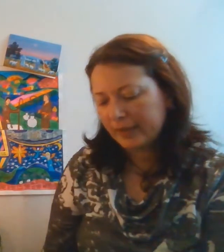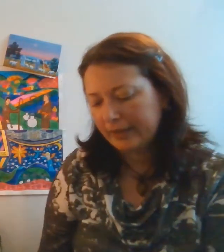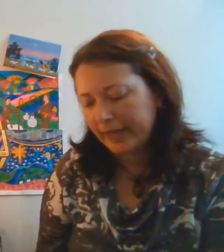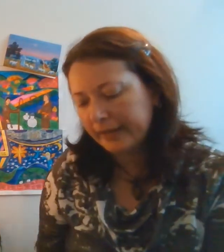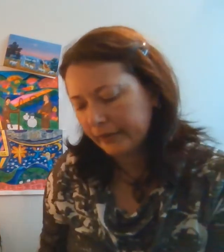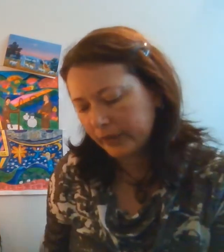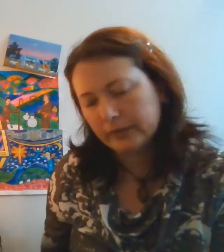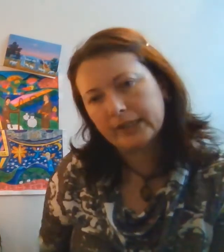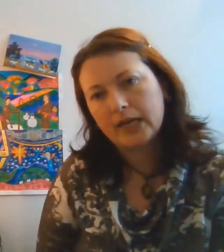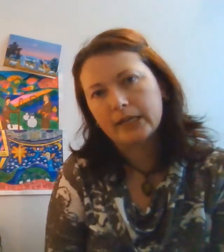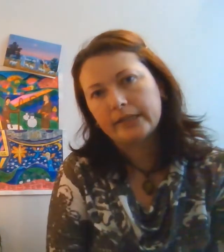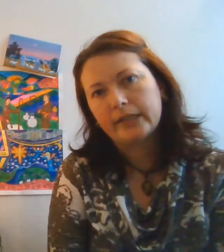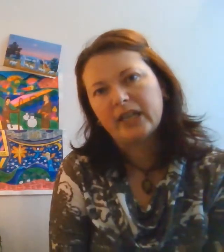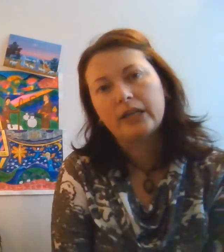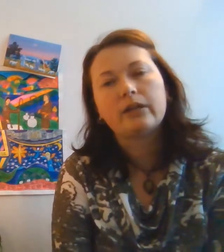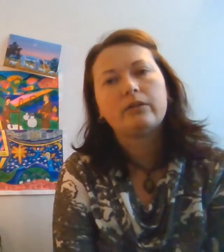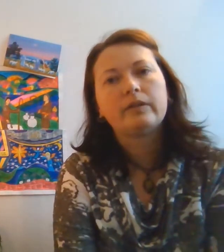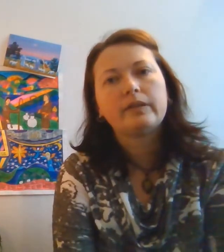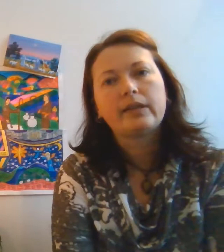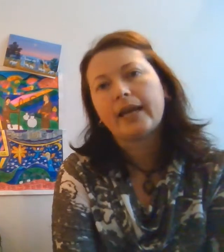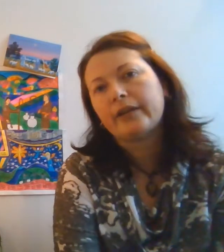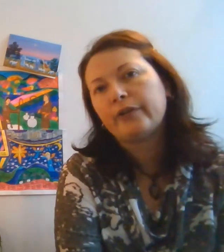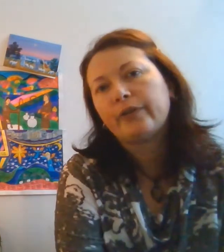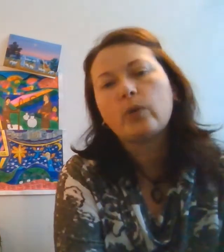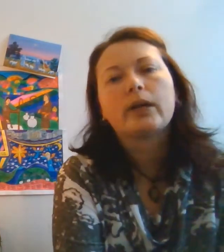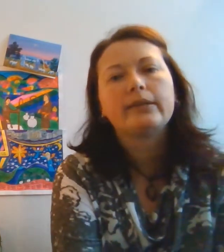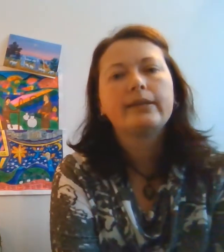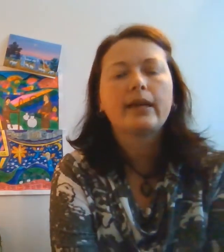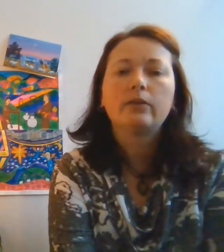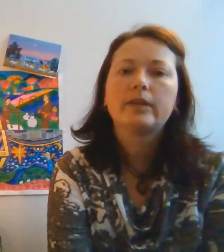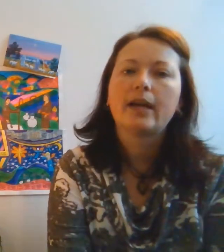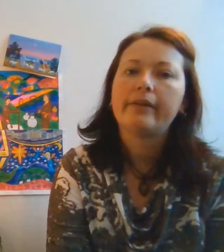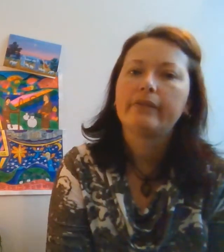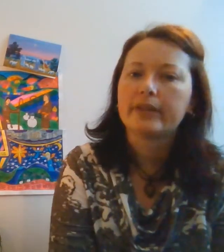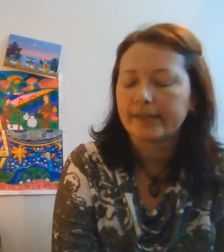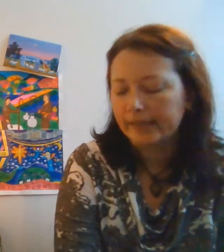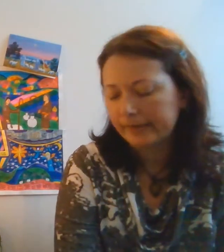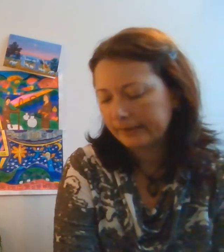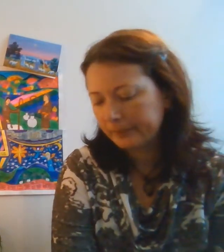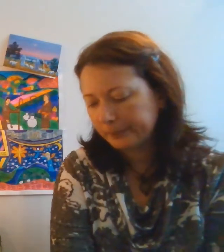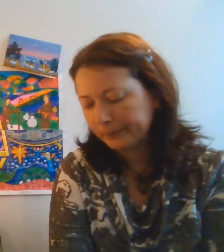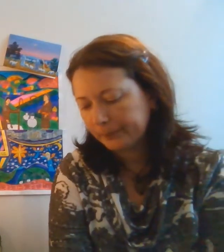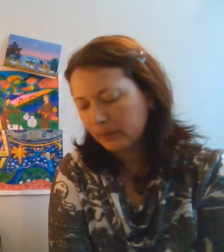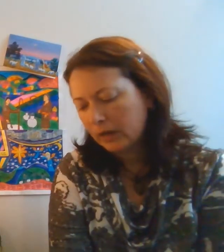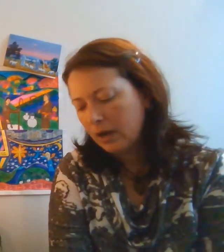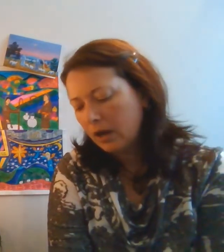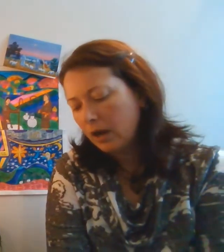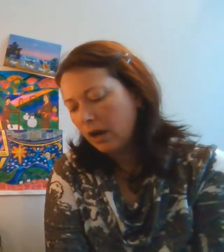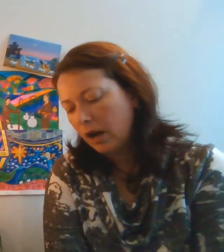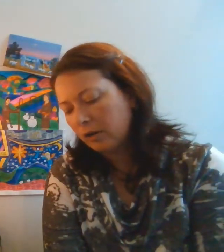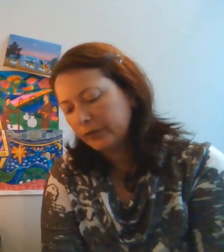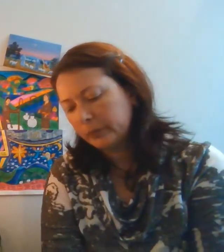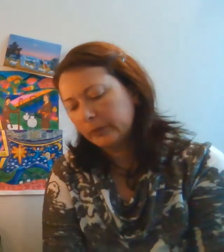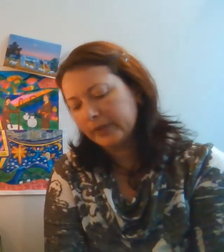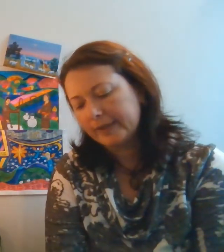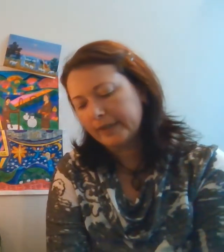they lived outside in the hills and the forests, outside of the cities. Often when we see